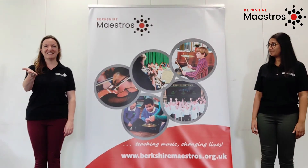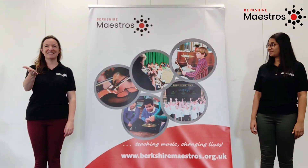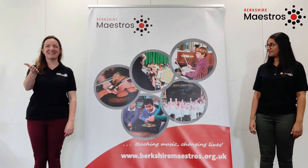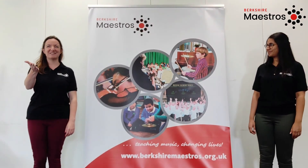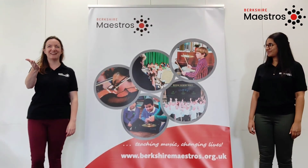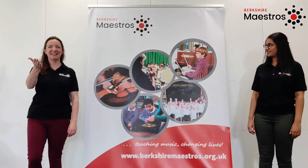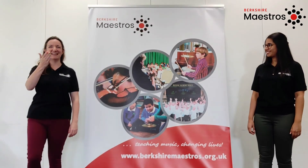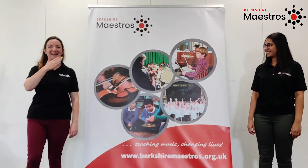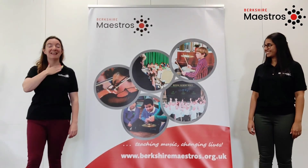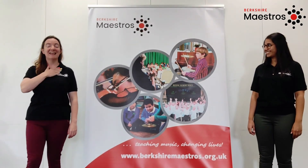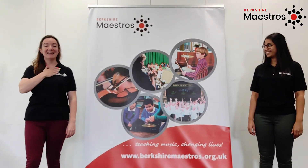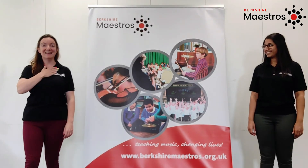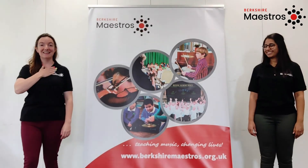Fantastic. Let's try that again.